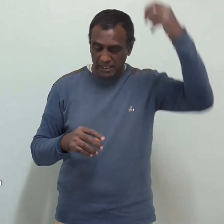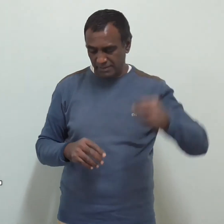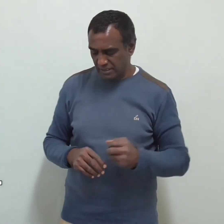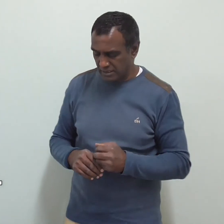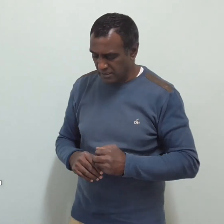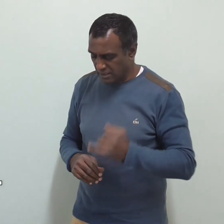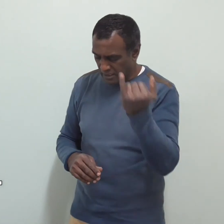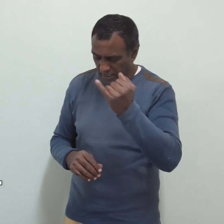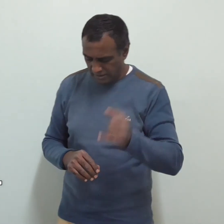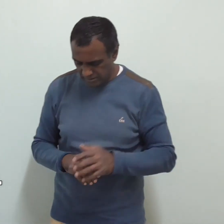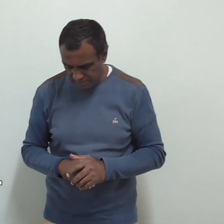Islamic art.